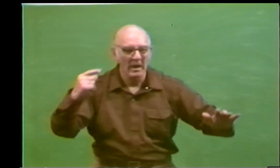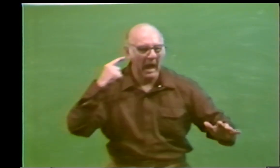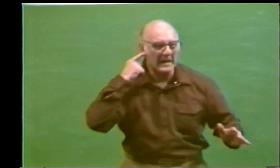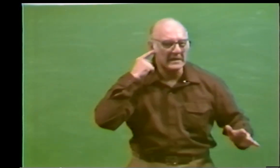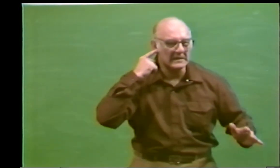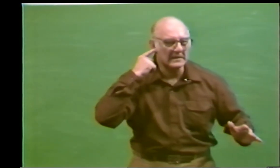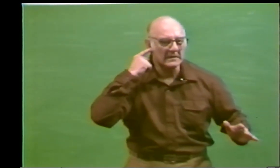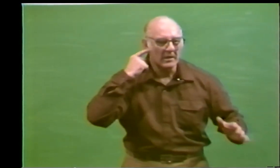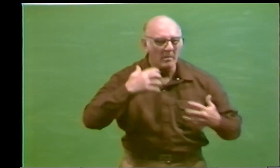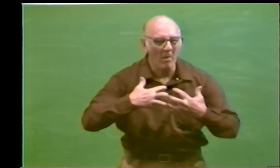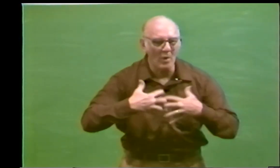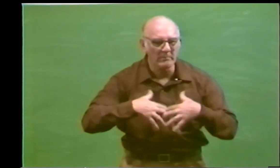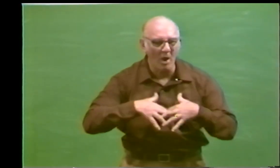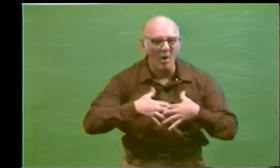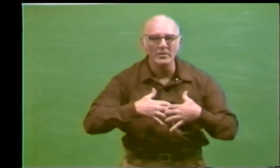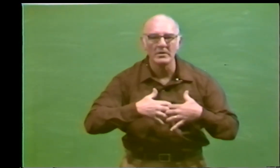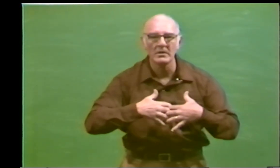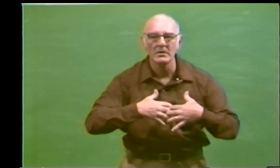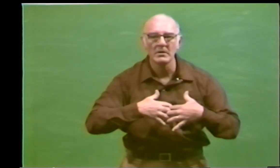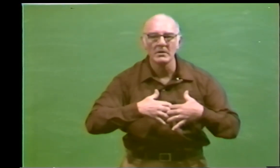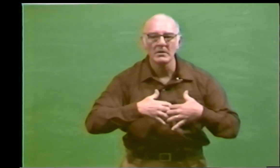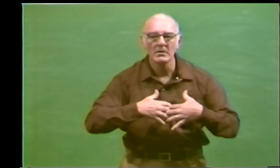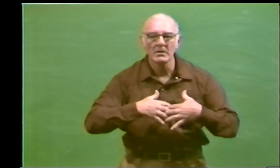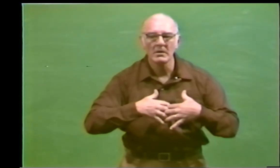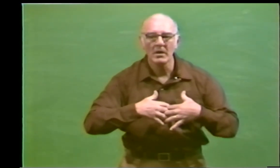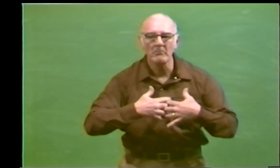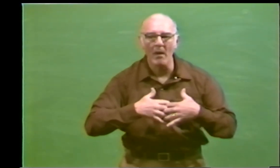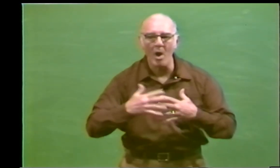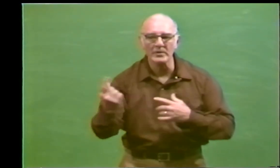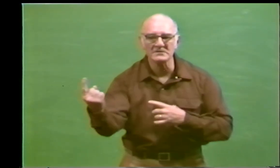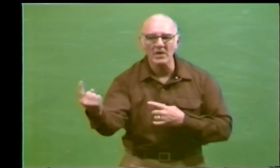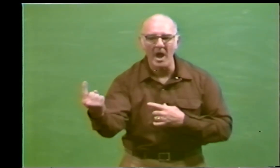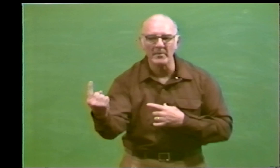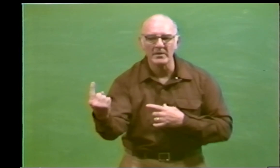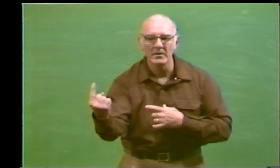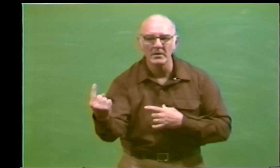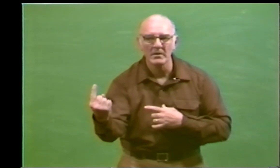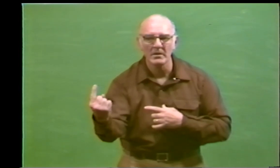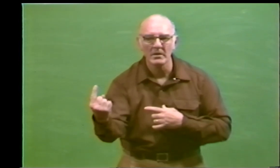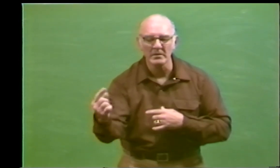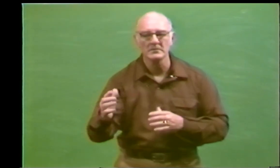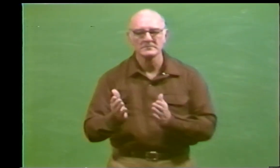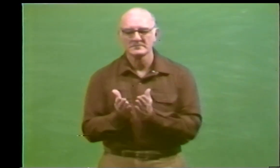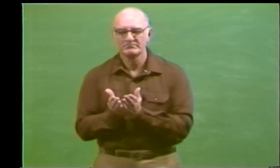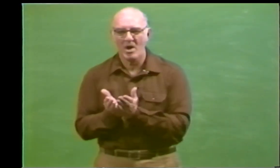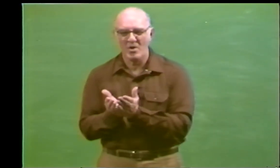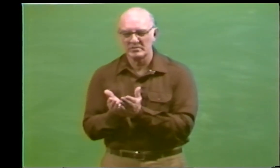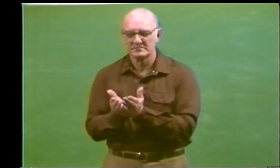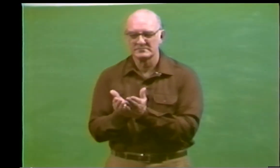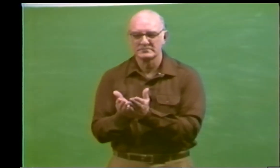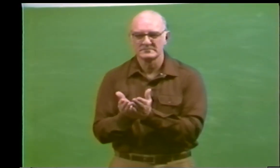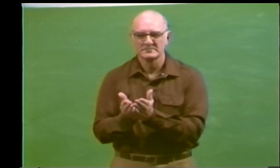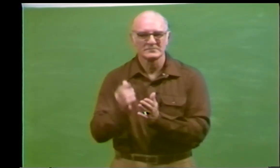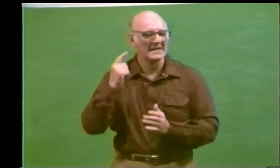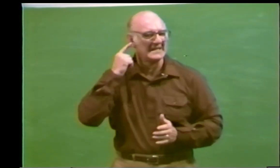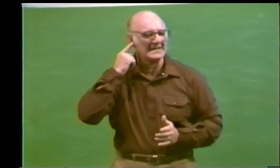I hear a motorboat. A boat is coming. Boat. I hear.